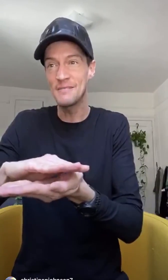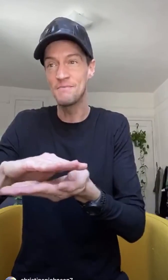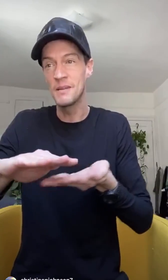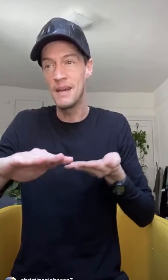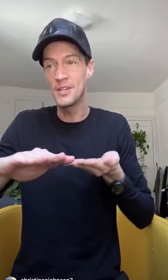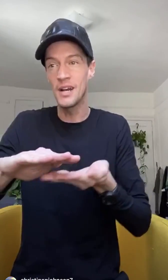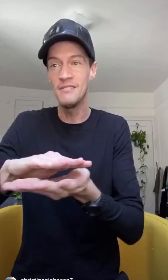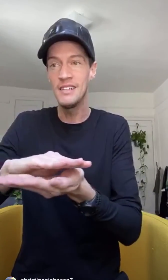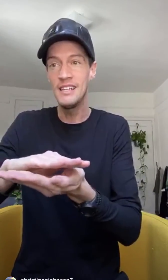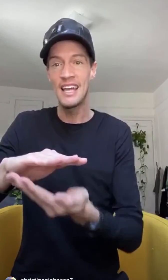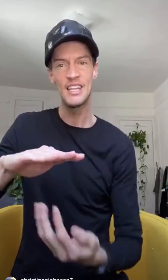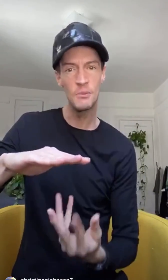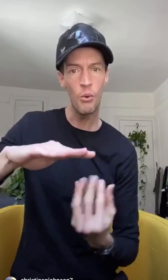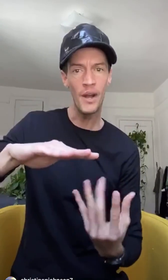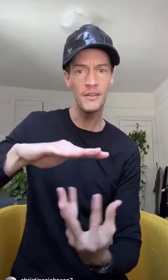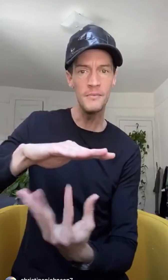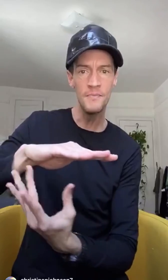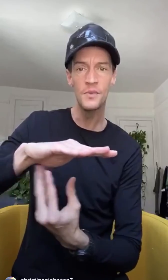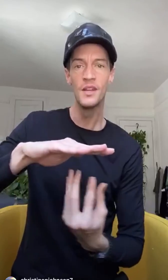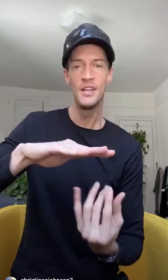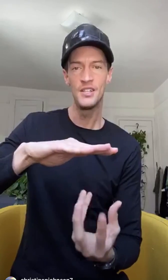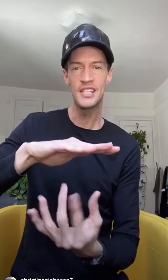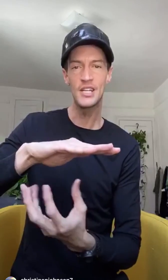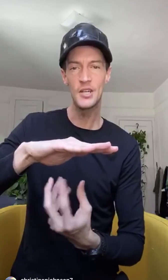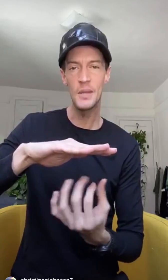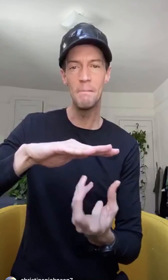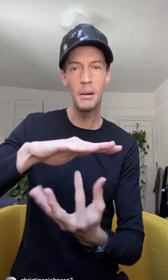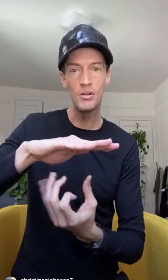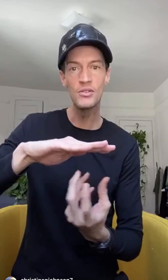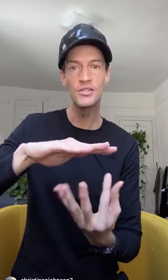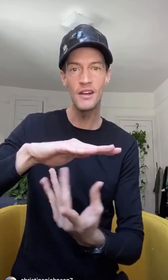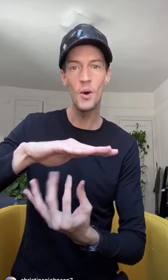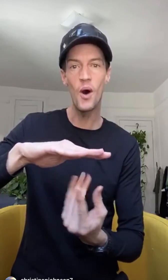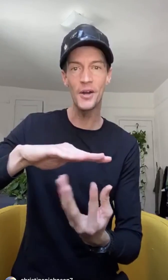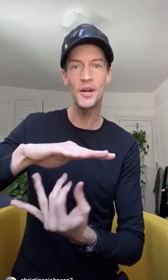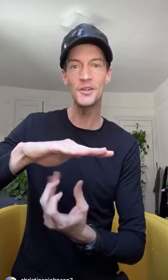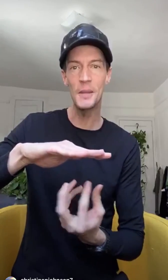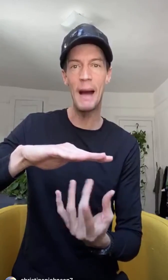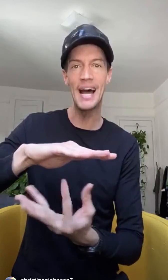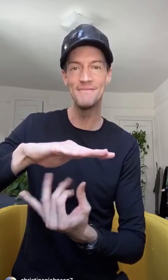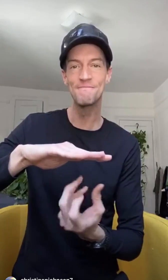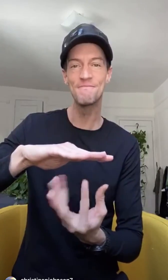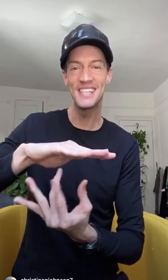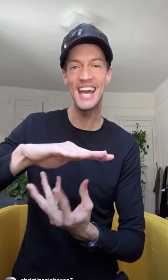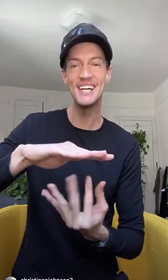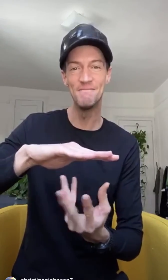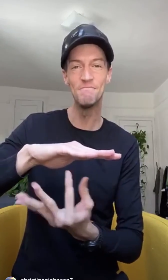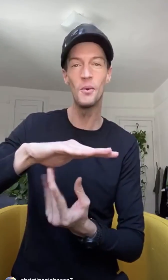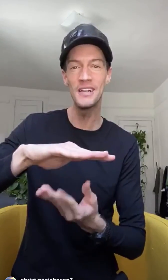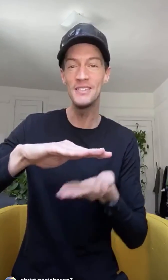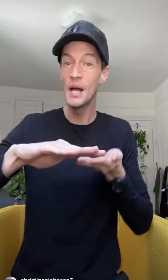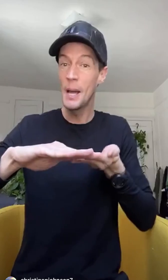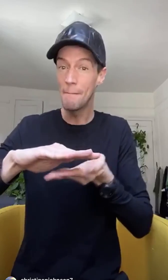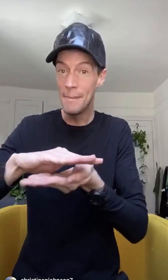kind of wiping that off your lip. Pancake. If you want to bake something, we just slide it into our Easy Bake oven under our left